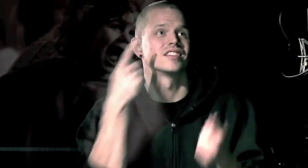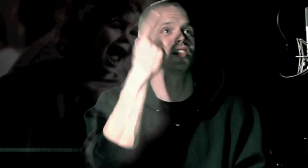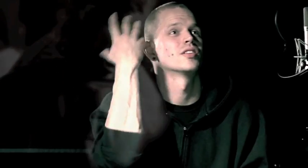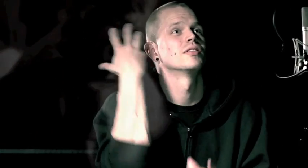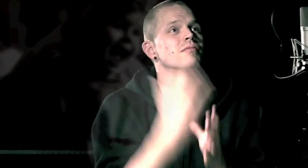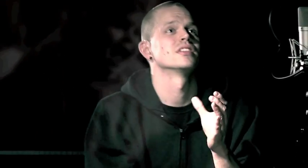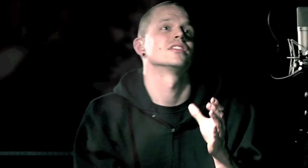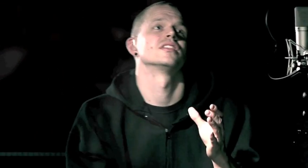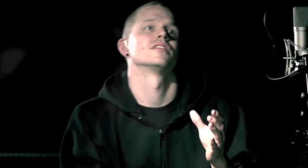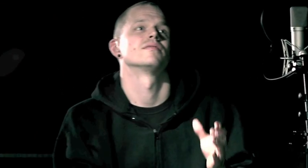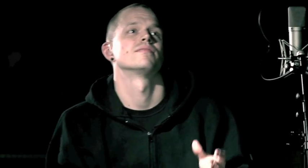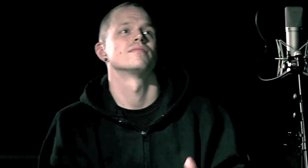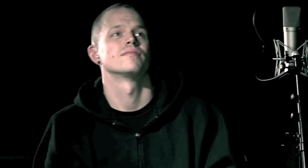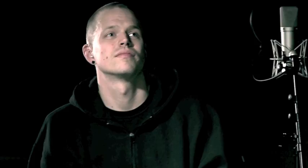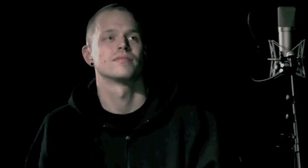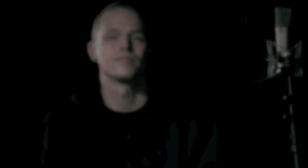message, since you've been missing.